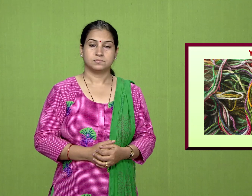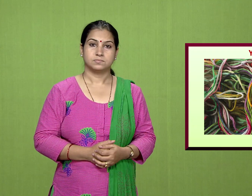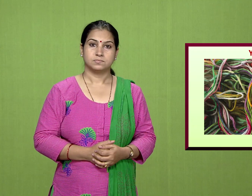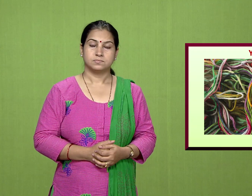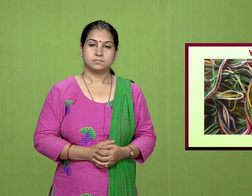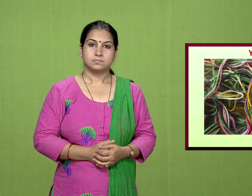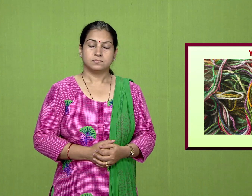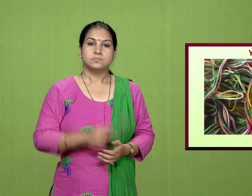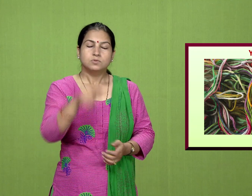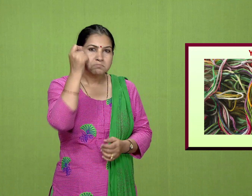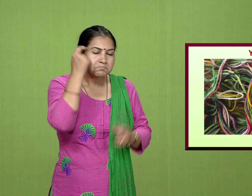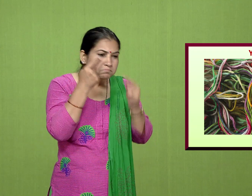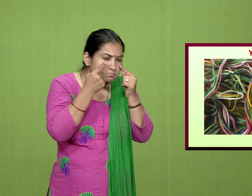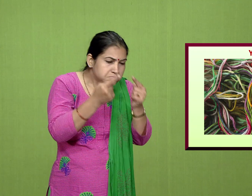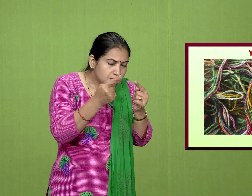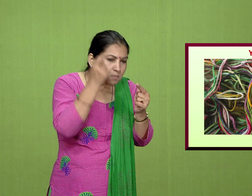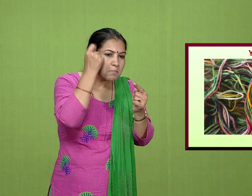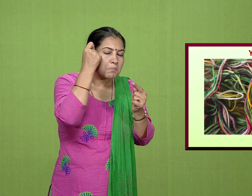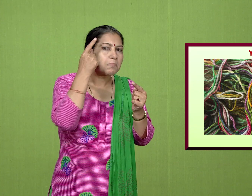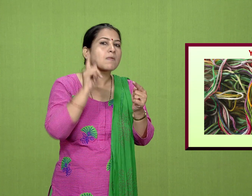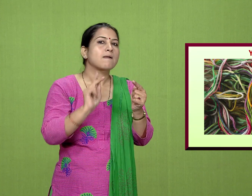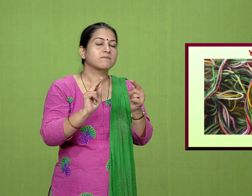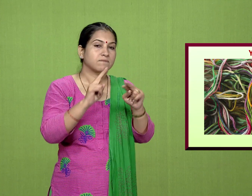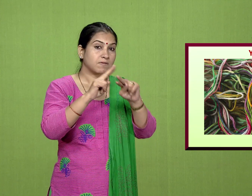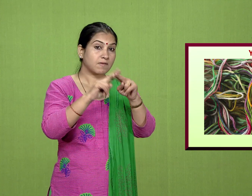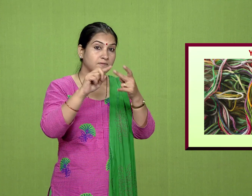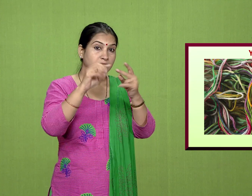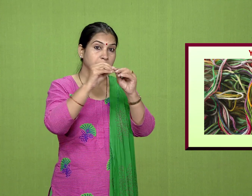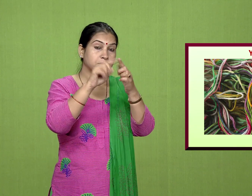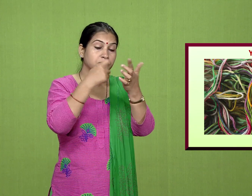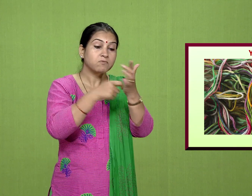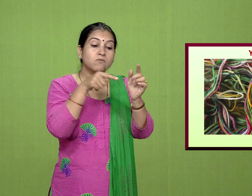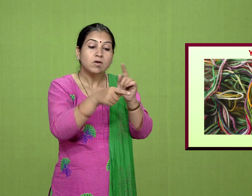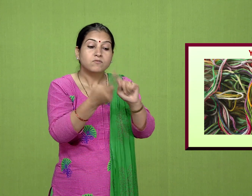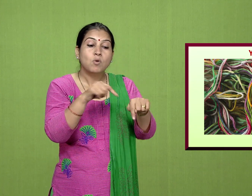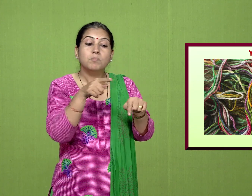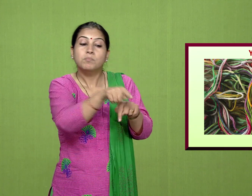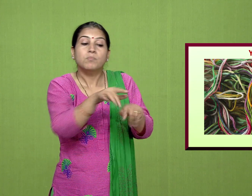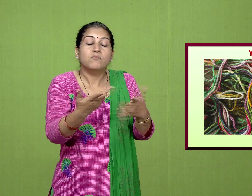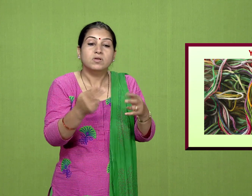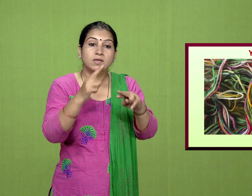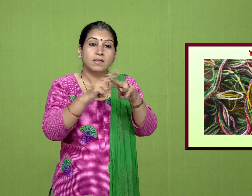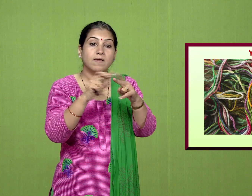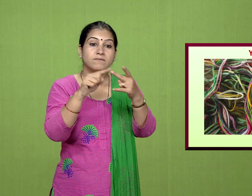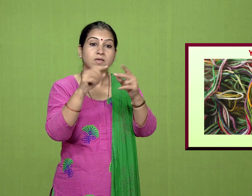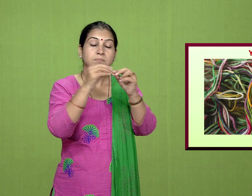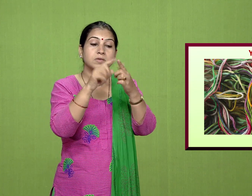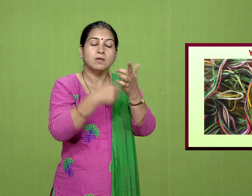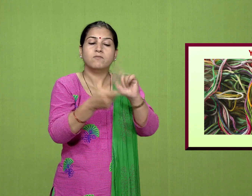you will understand that the fibers of which the yarn is being made and they are